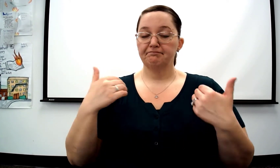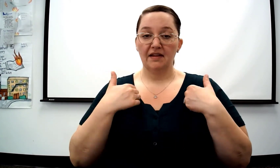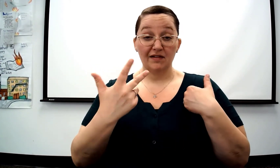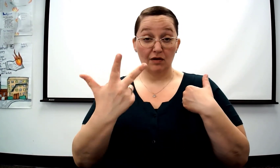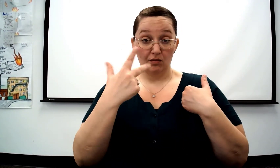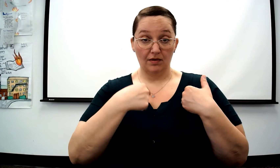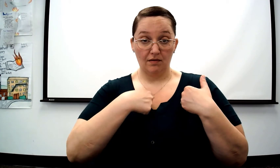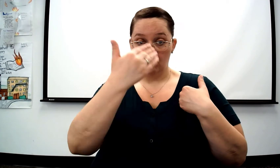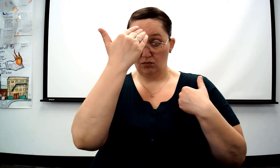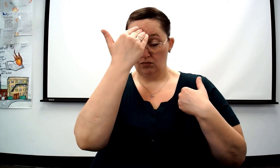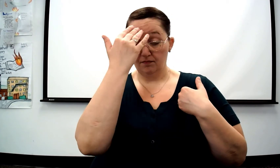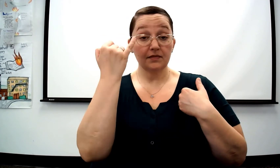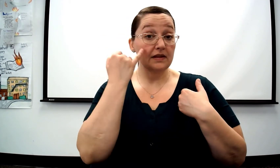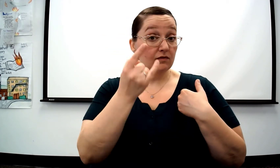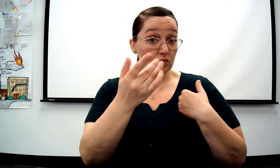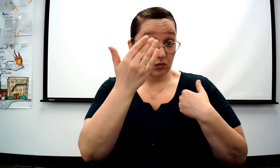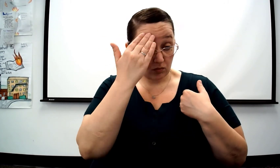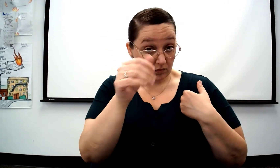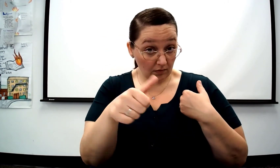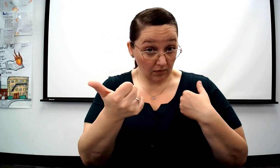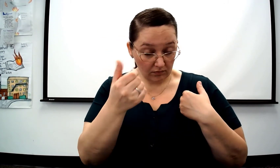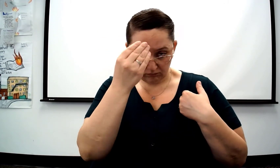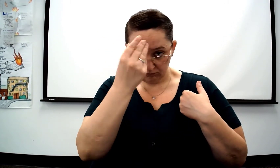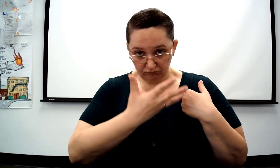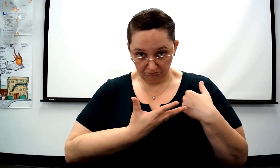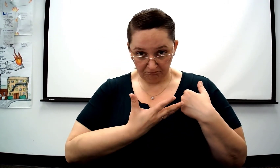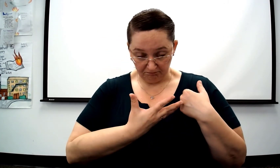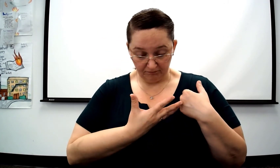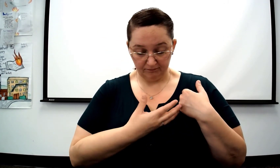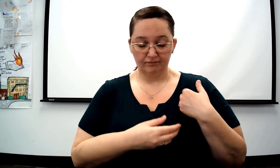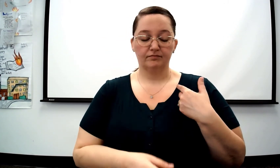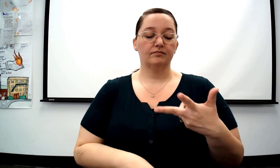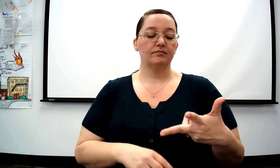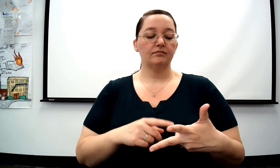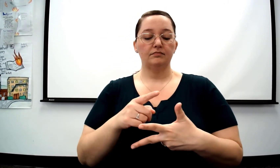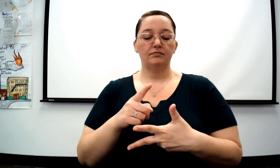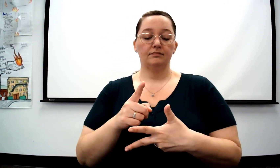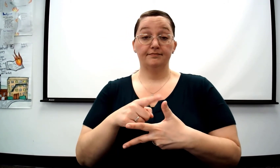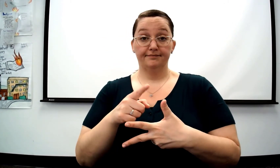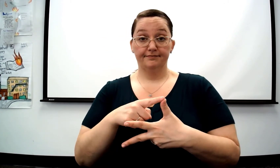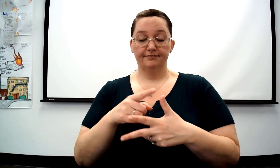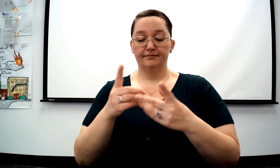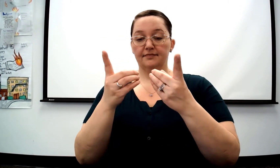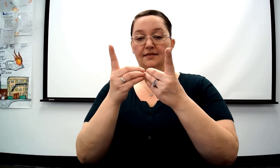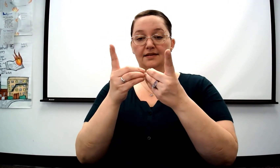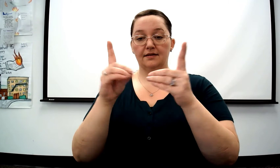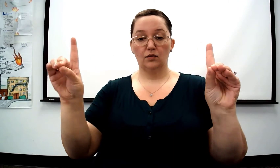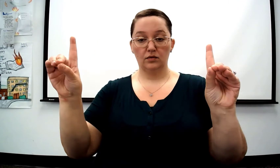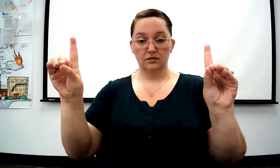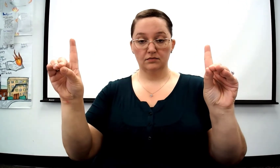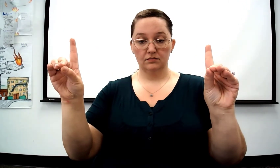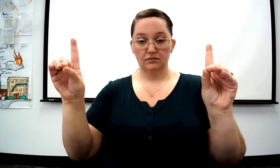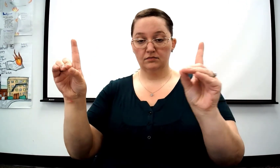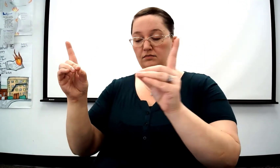divorce. There are three signs that I know. If you know another one, please let me know. The first, two D's breaking